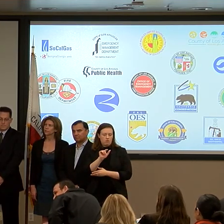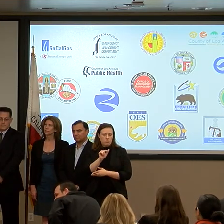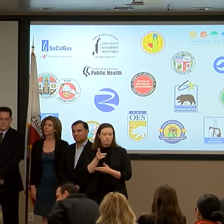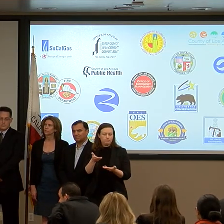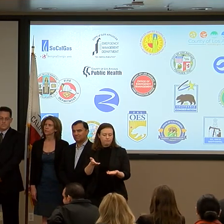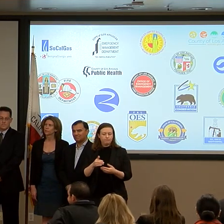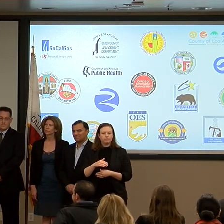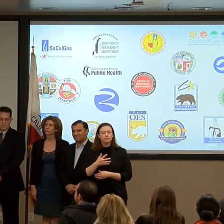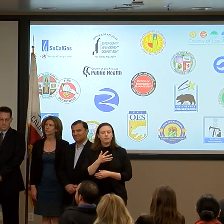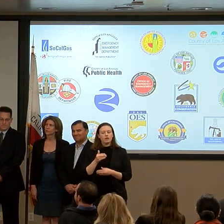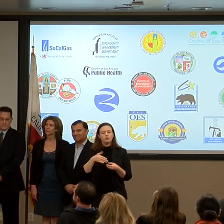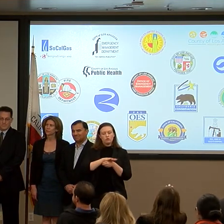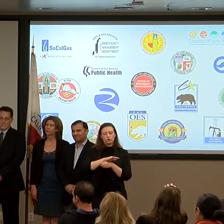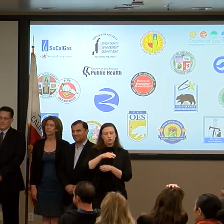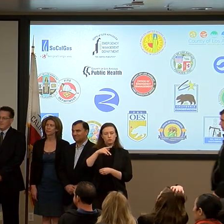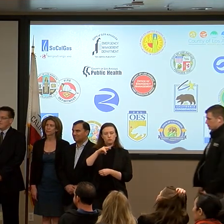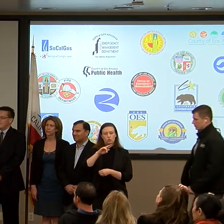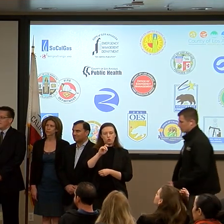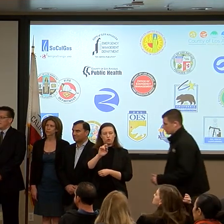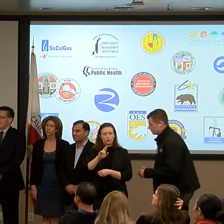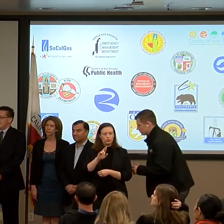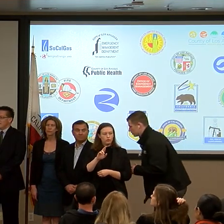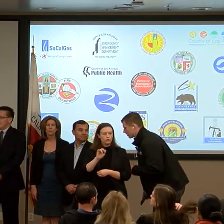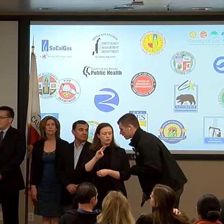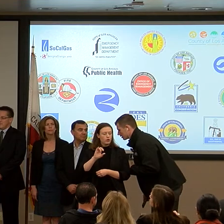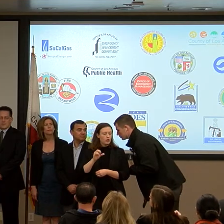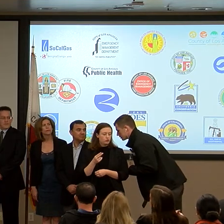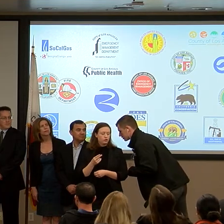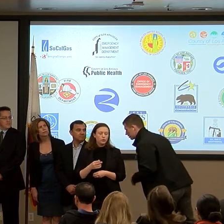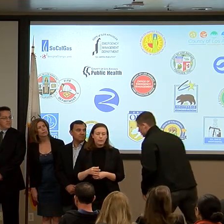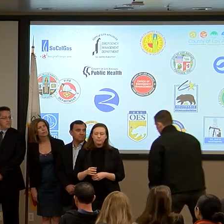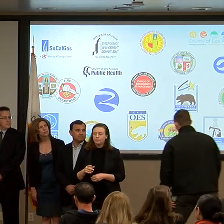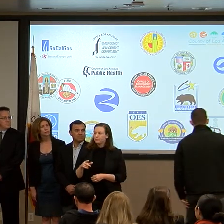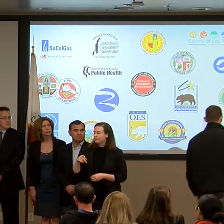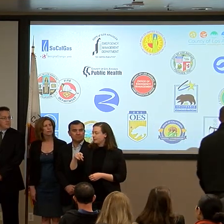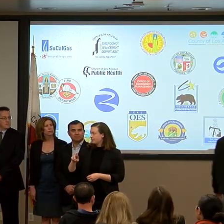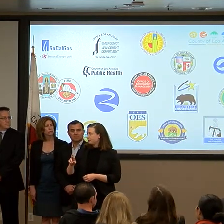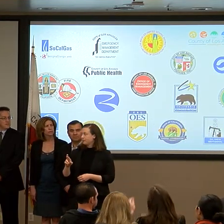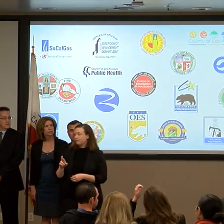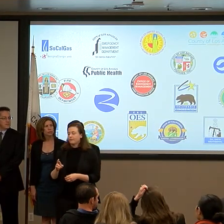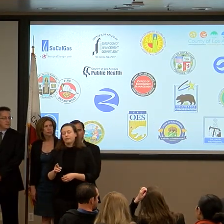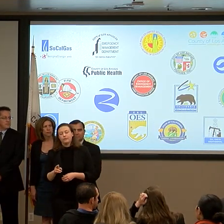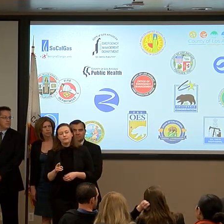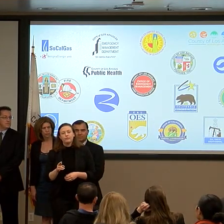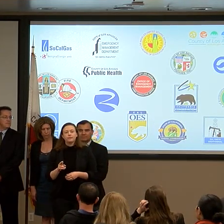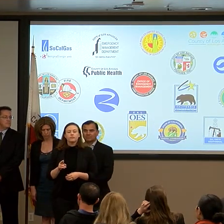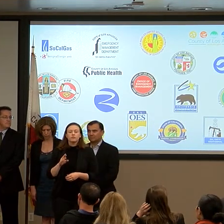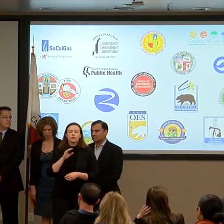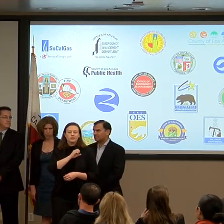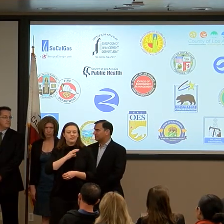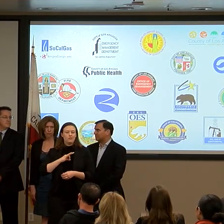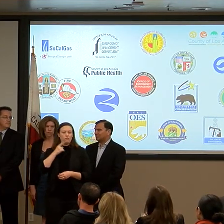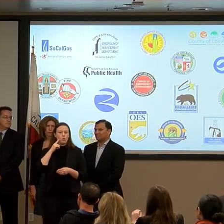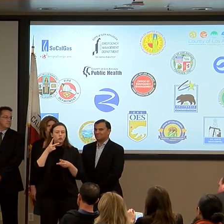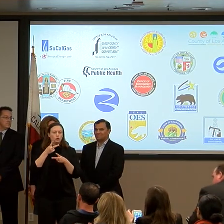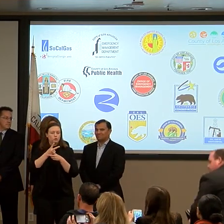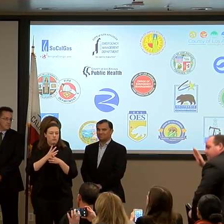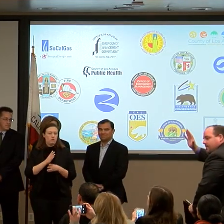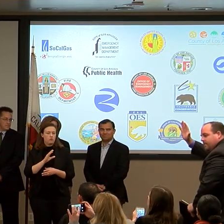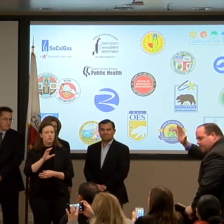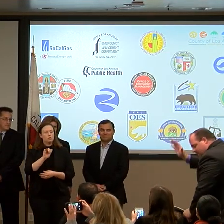covers Porter Ranch, and then Jared Degonia, who is the staff for Supervisor